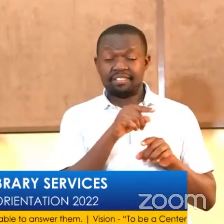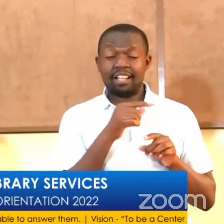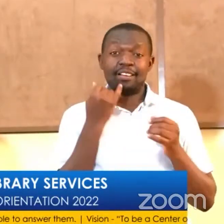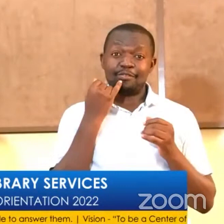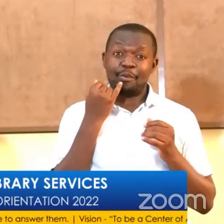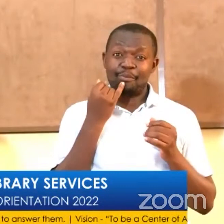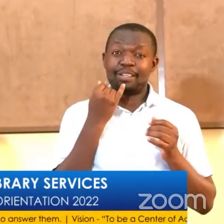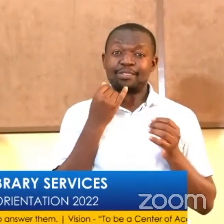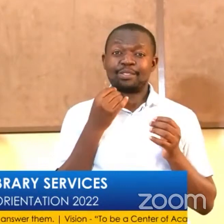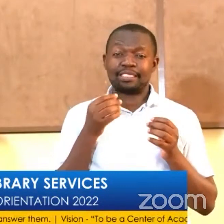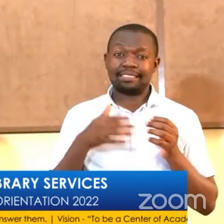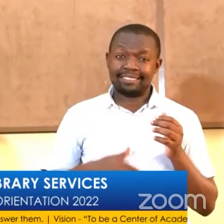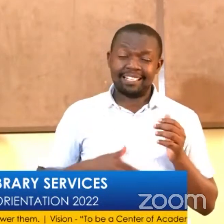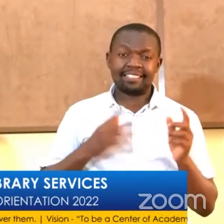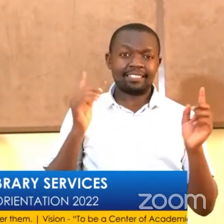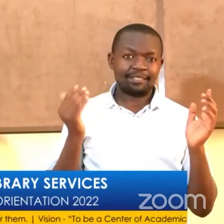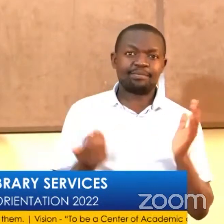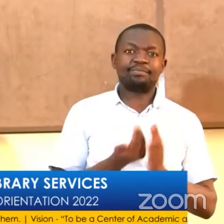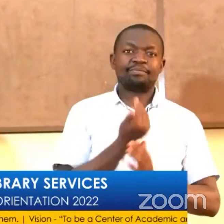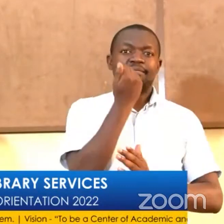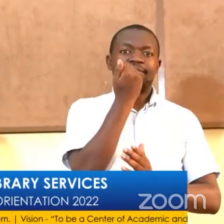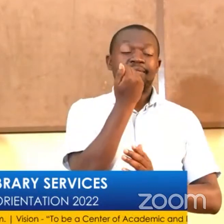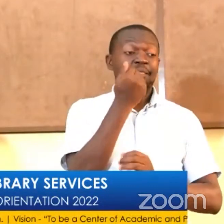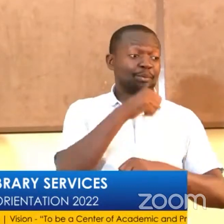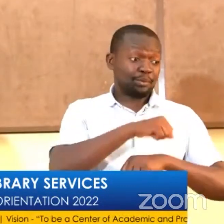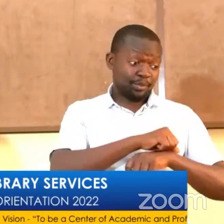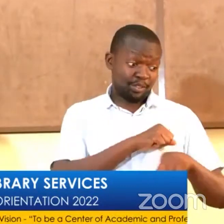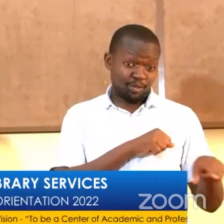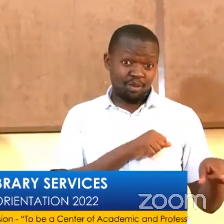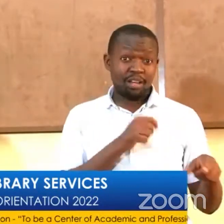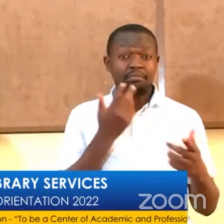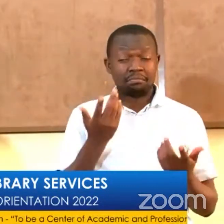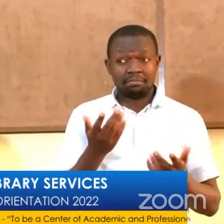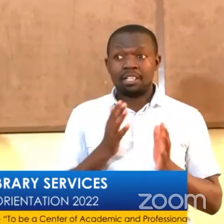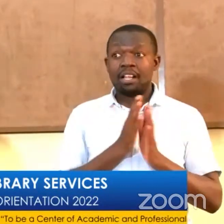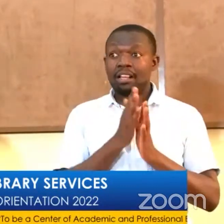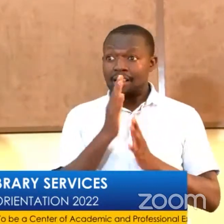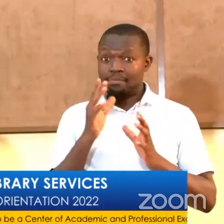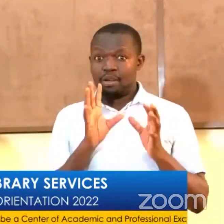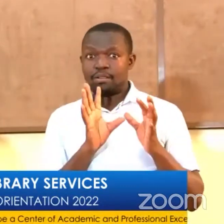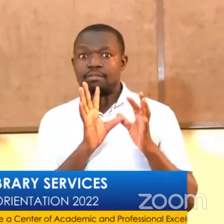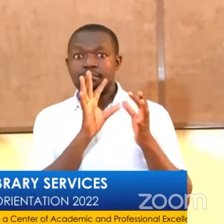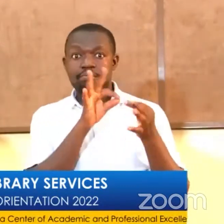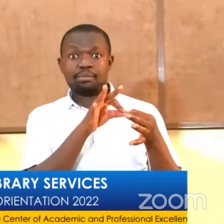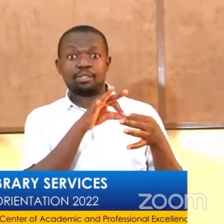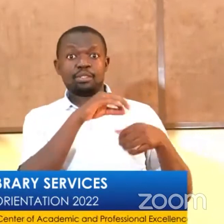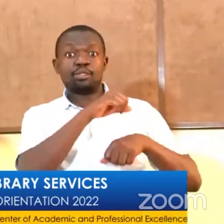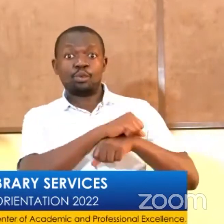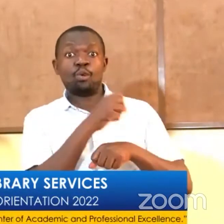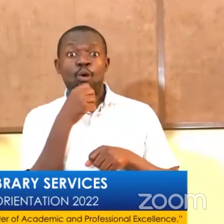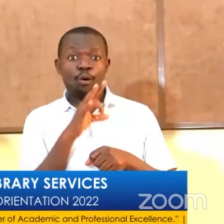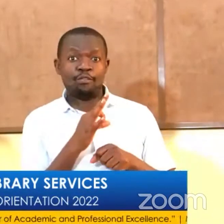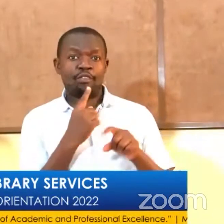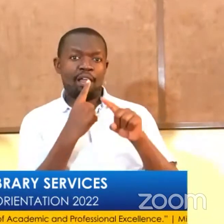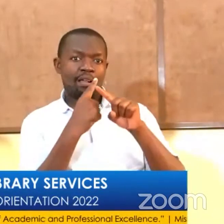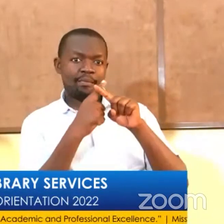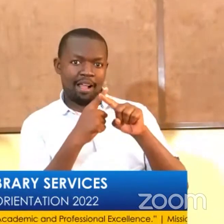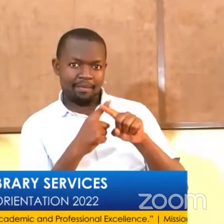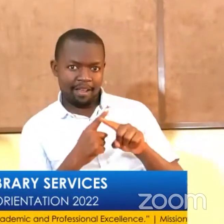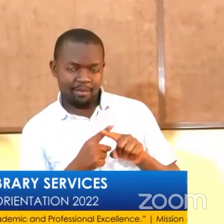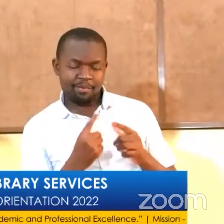school. So Library and Information Science, for example, you belong to School of Computing and